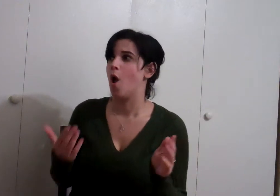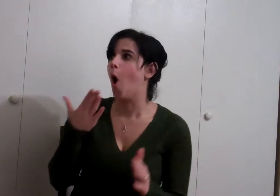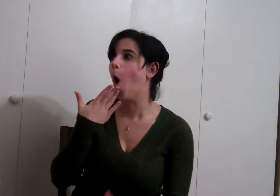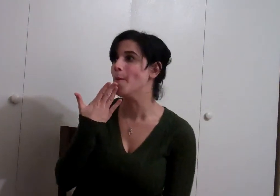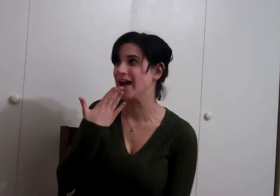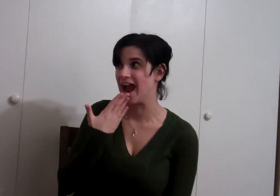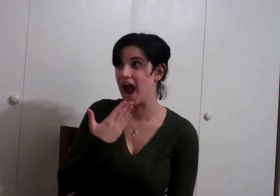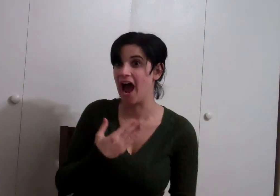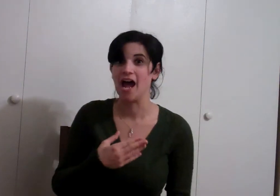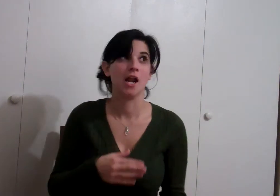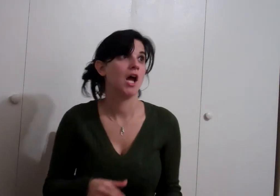my God."